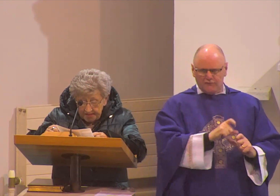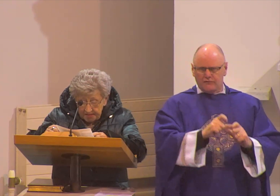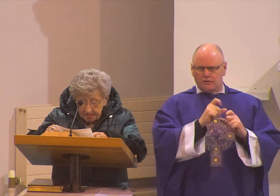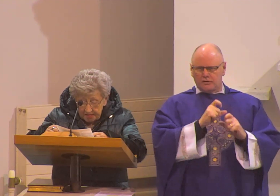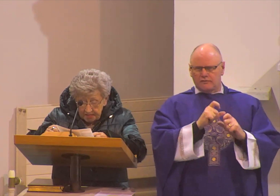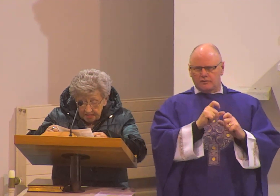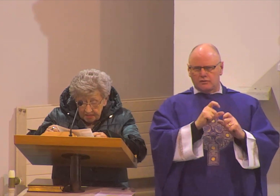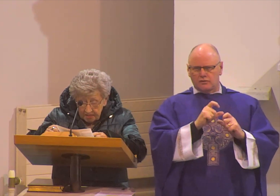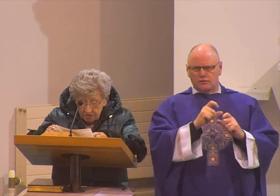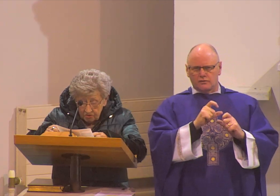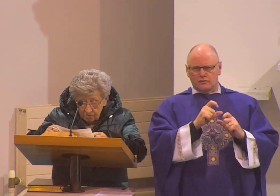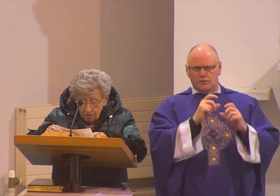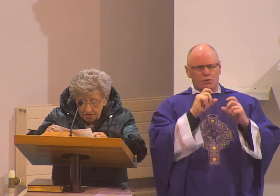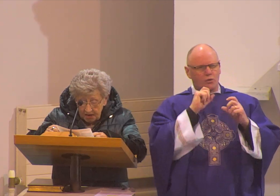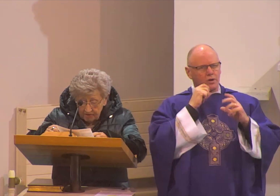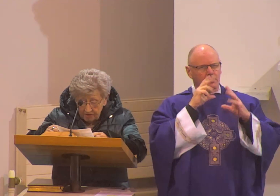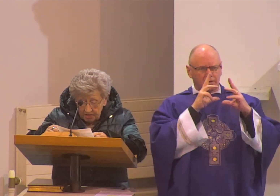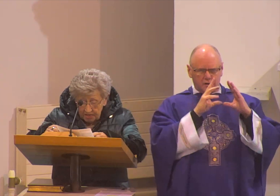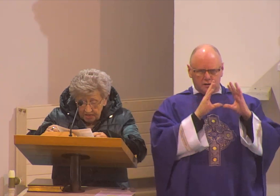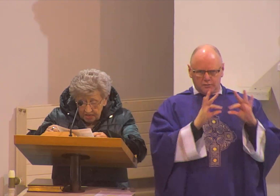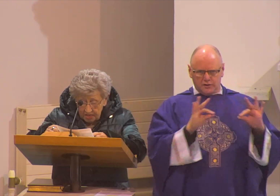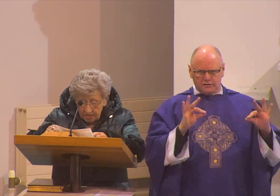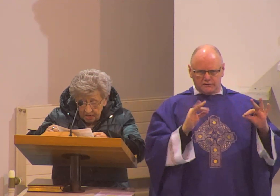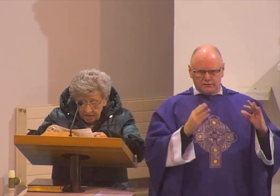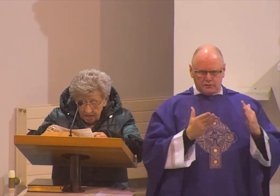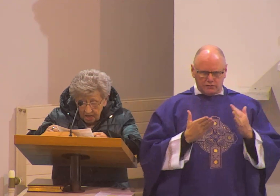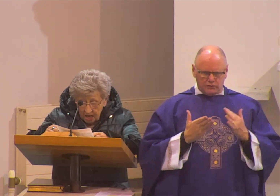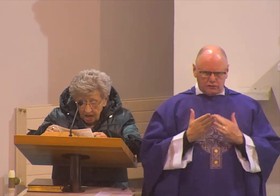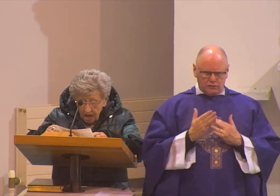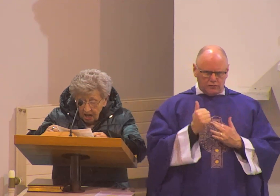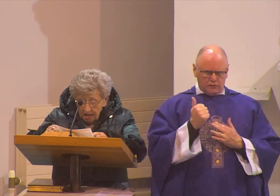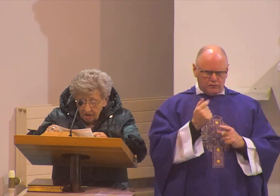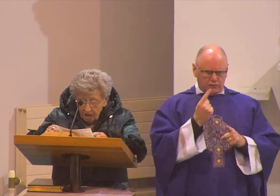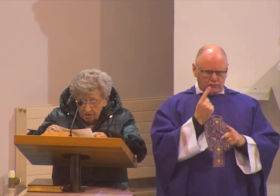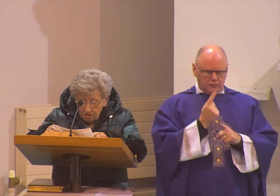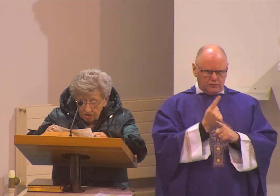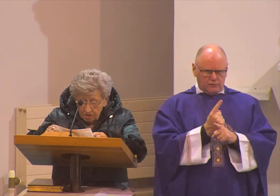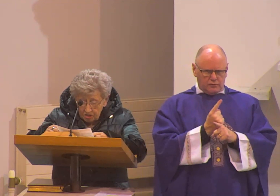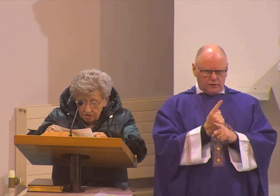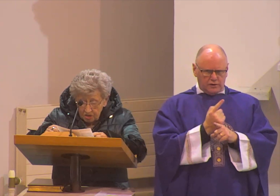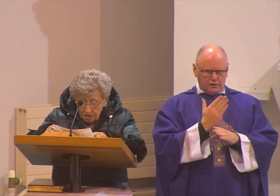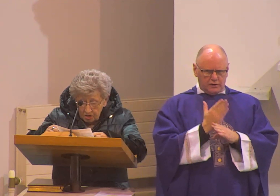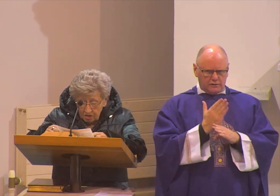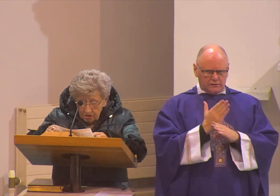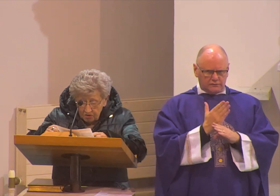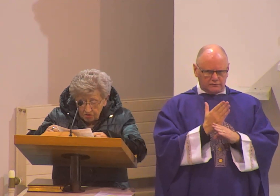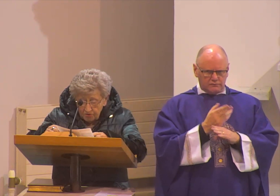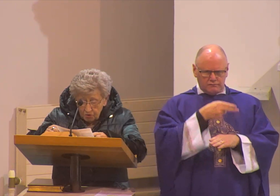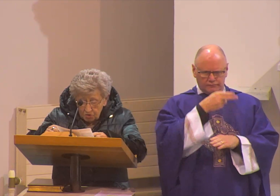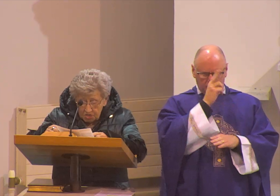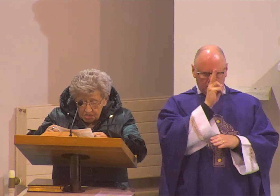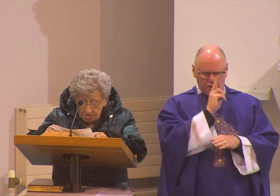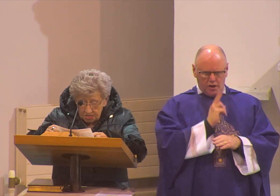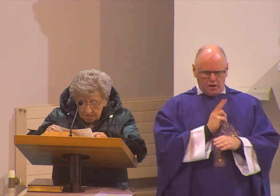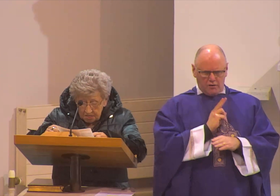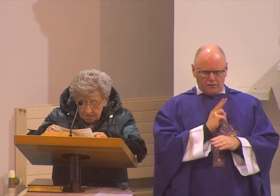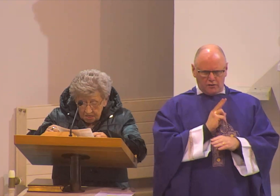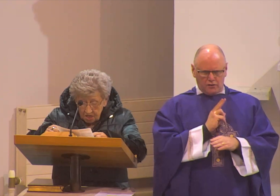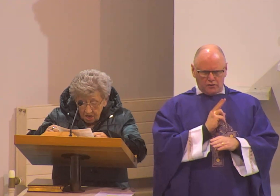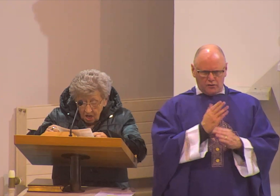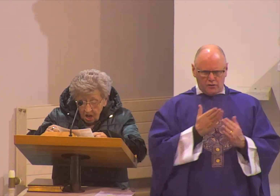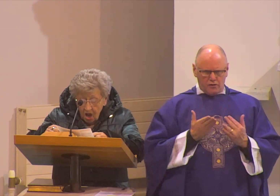peace through integrity and honor through devotedness.